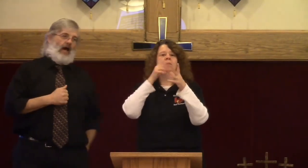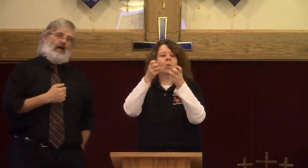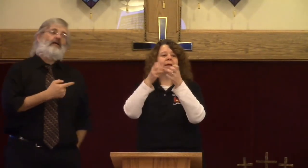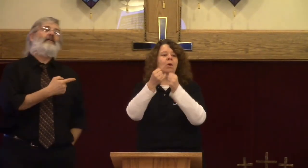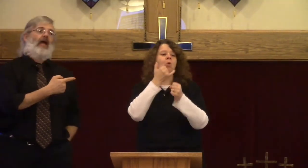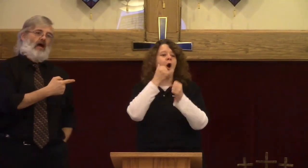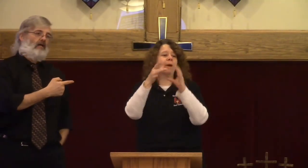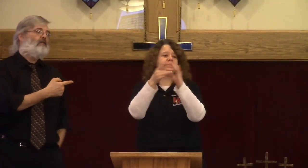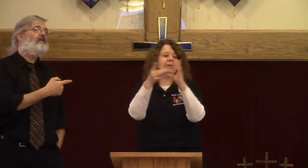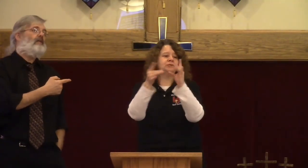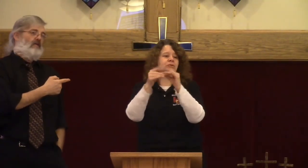Yeah.